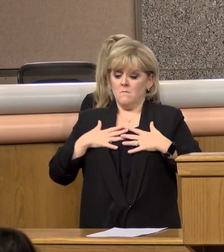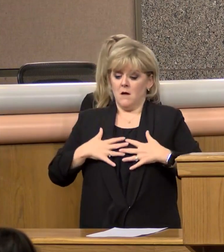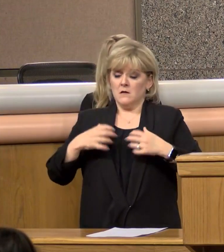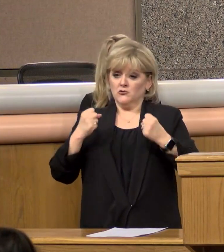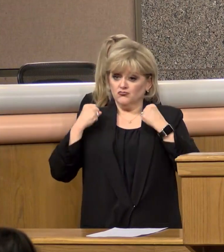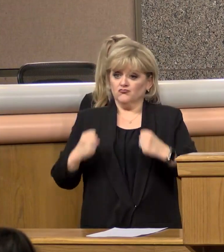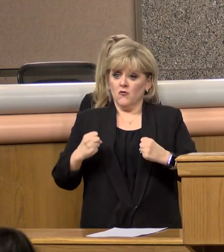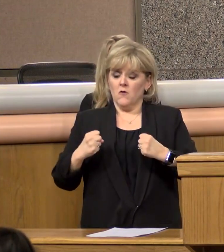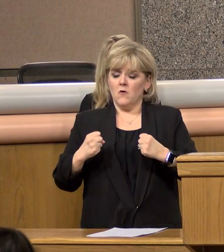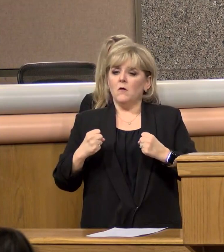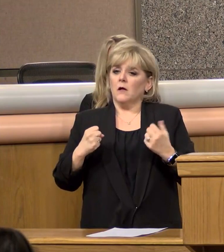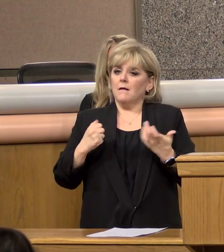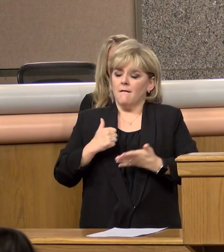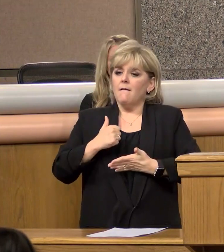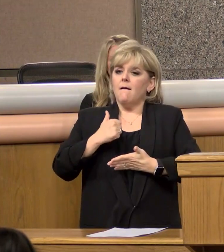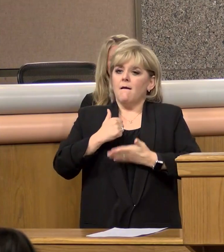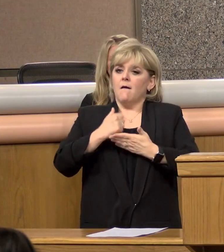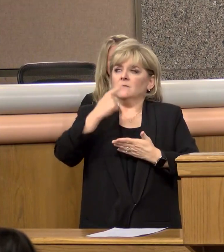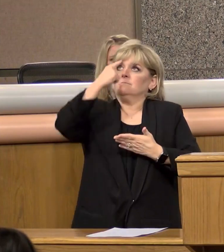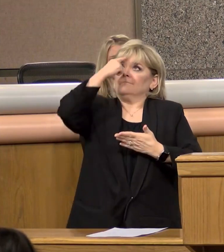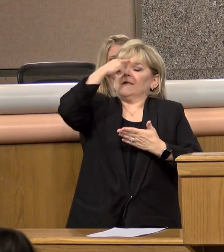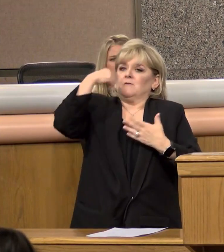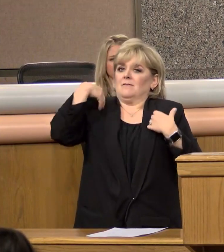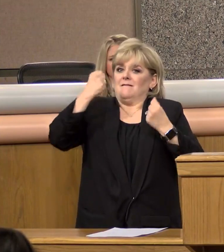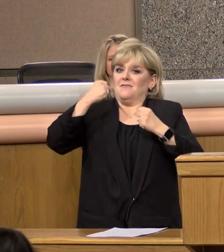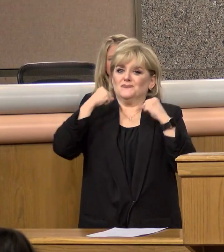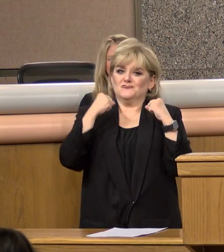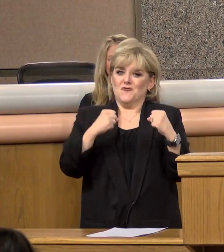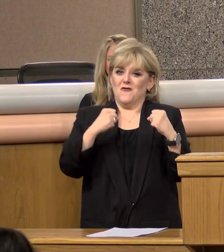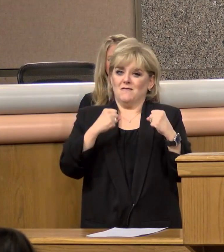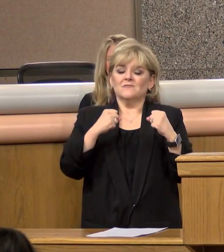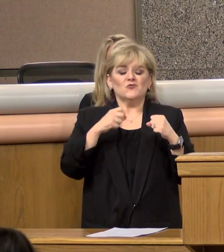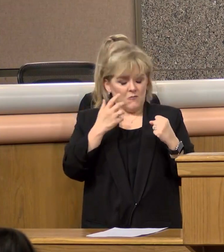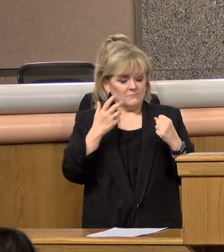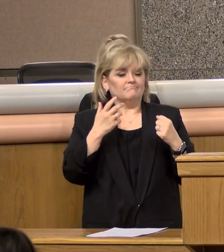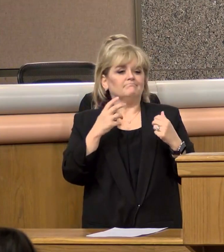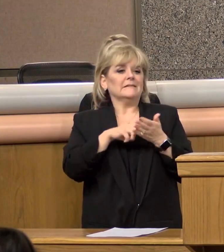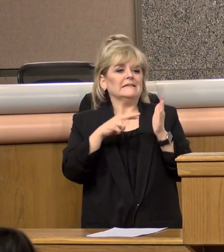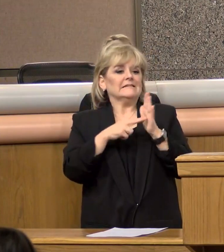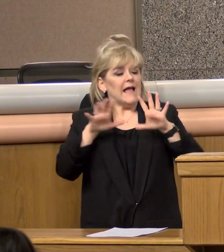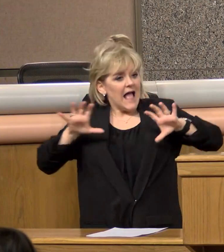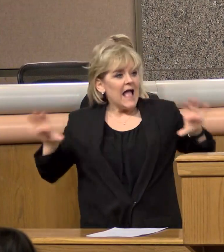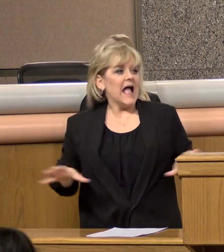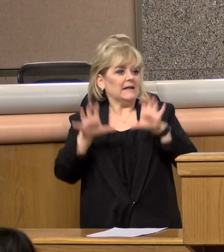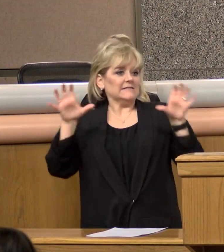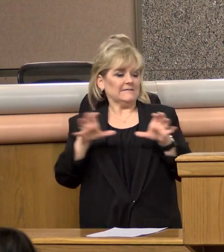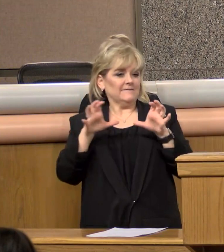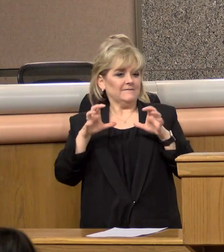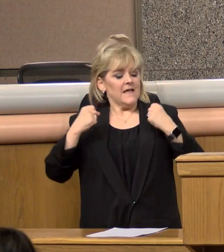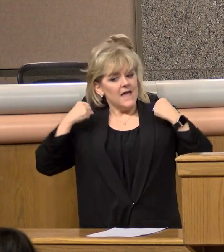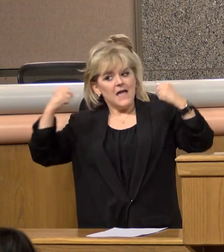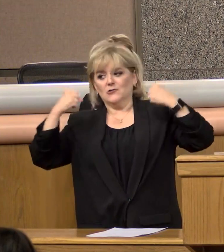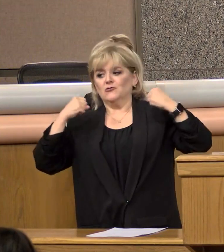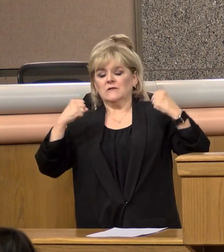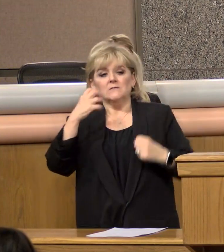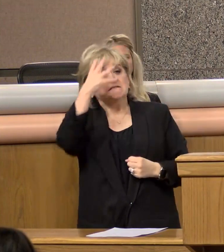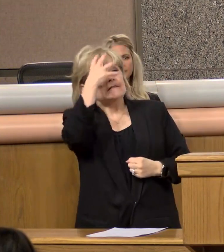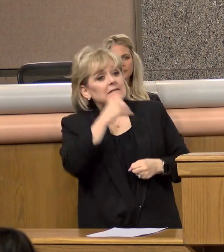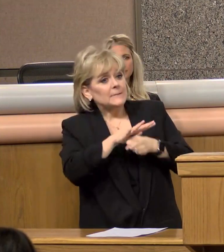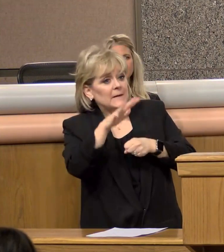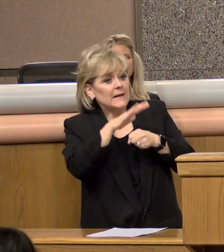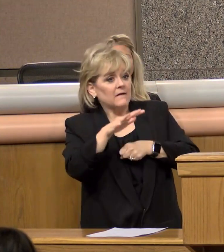lends itself to to good mental health. So stay active. Um exercise. Eat right. Get enough sleep. Go